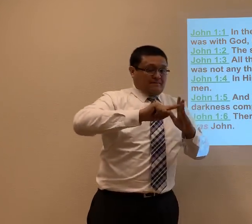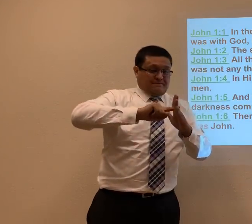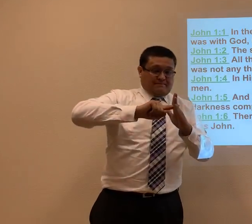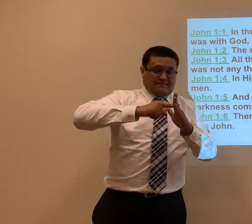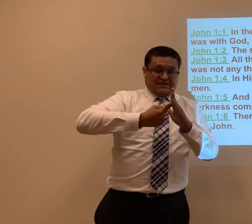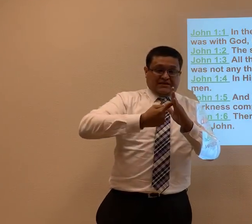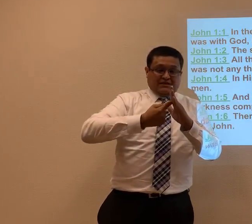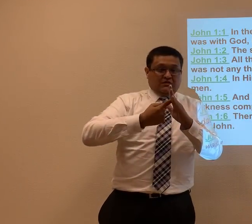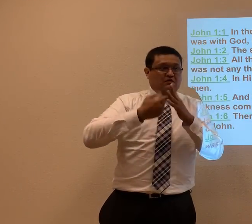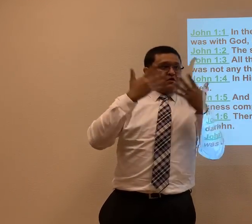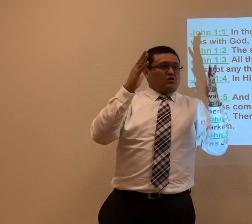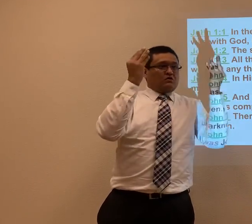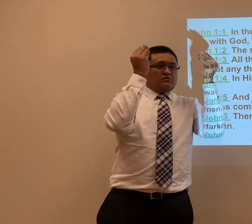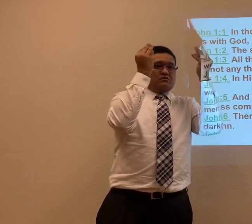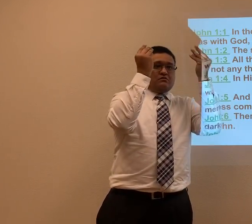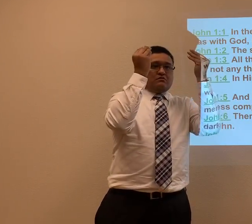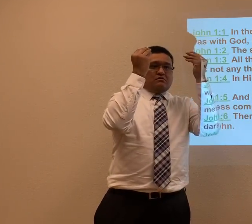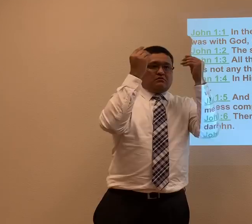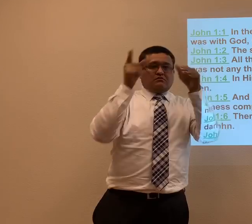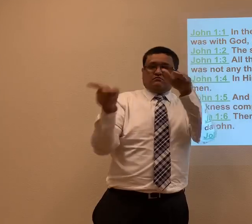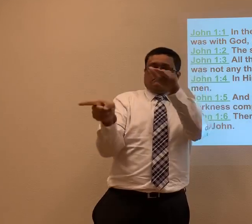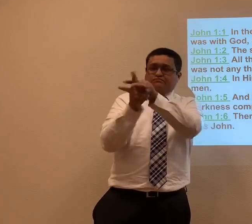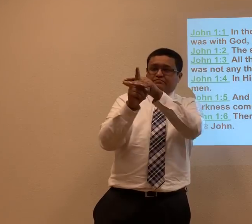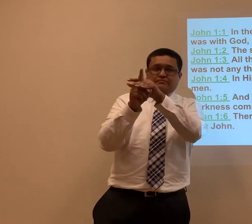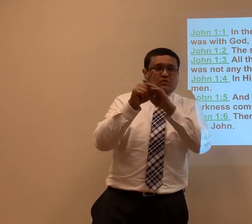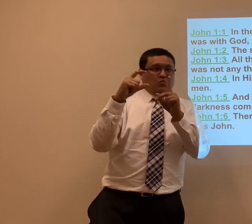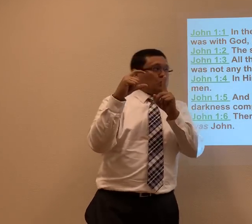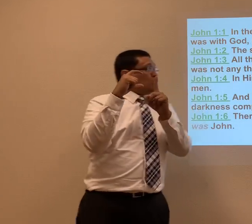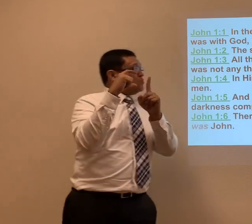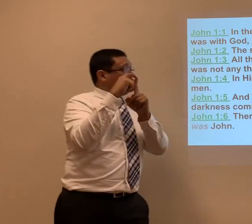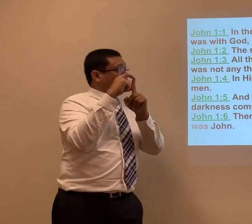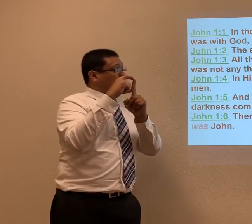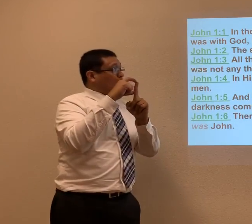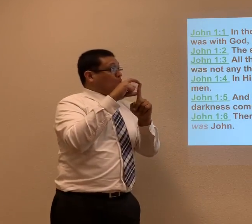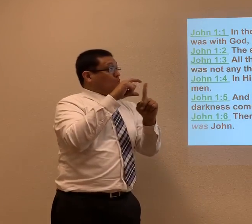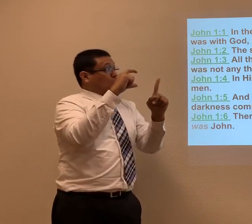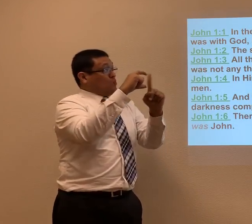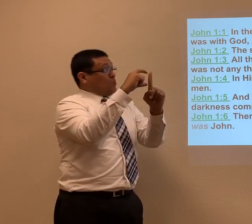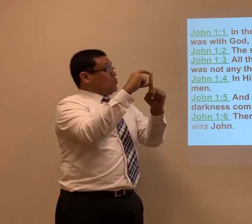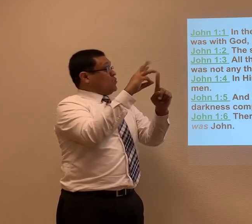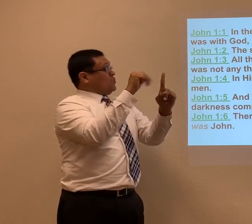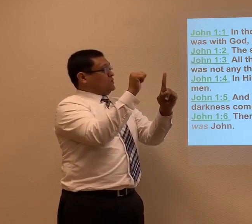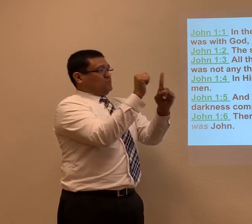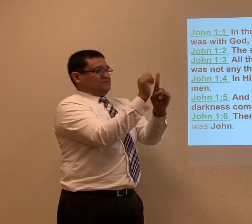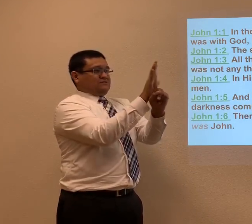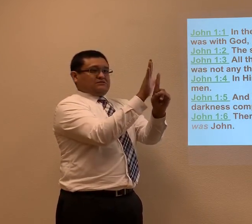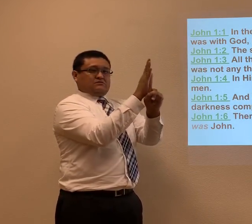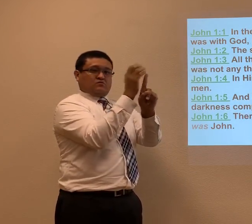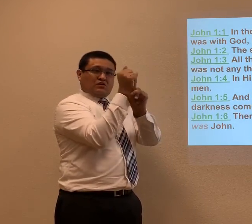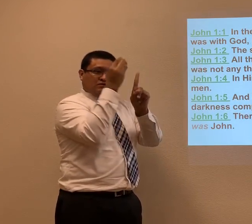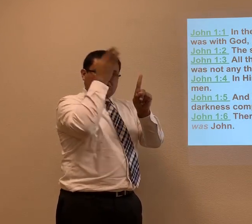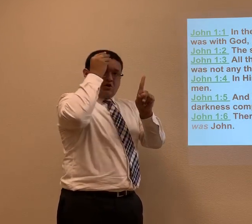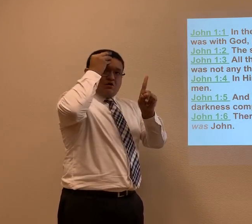God. So in the beginning, thought was already there. Logos was already there. The Word was with